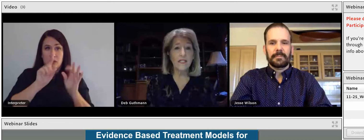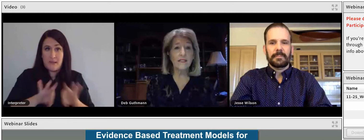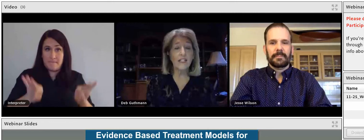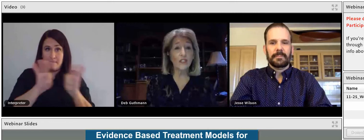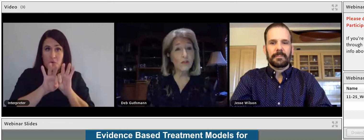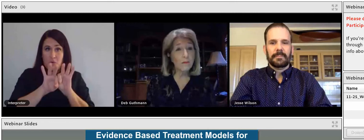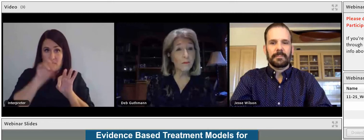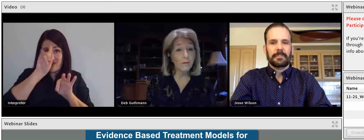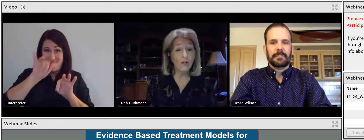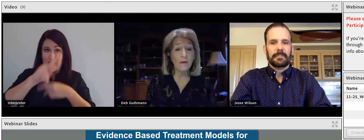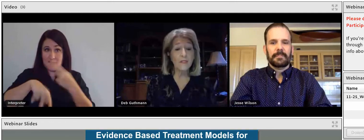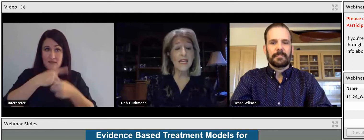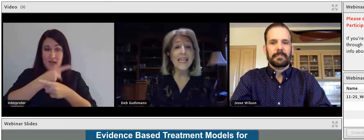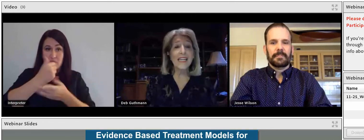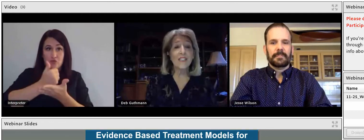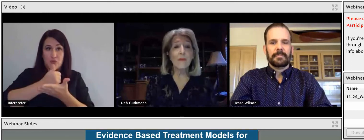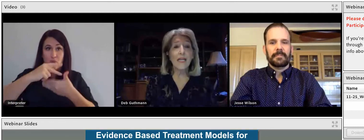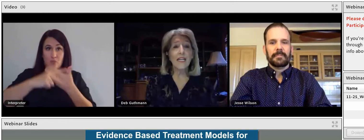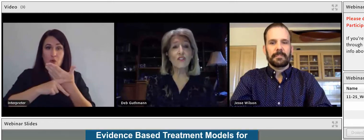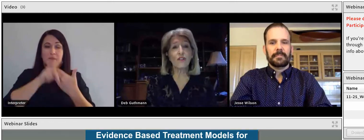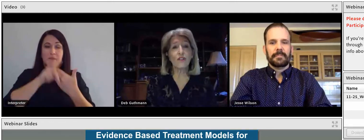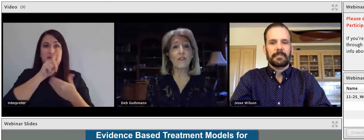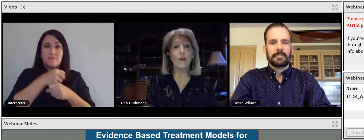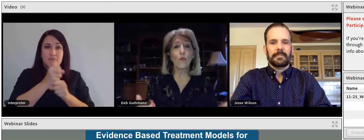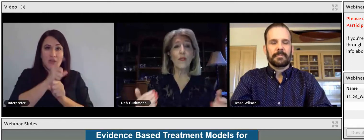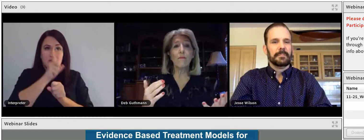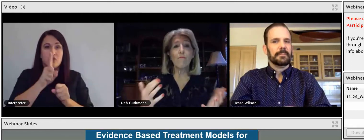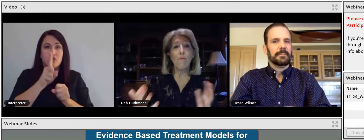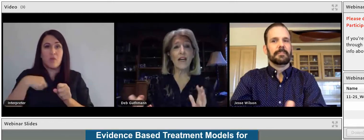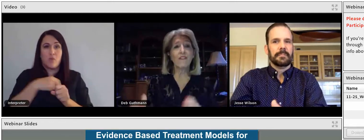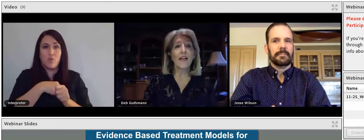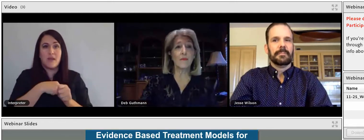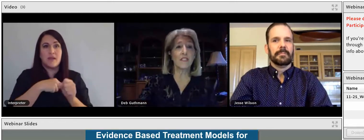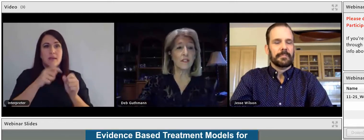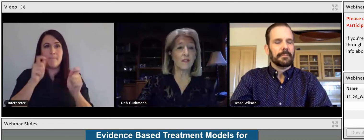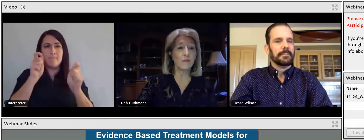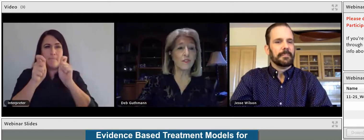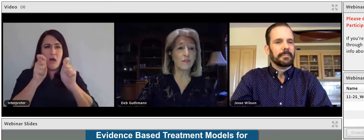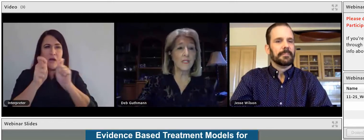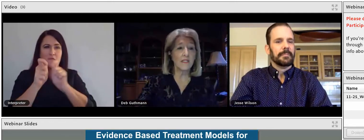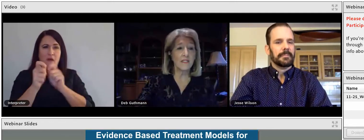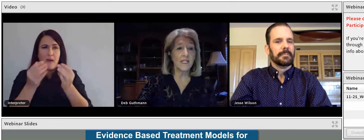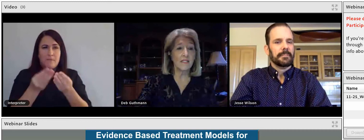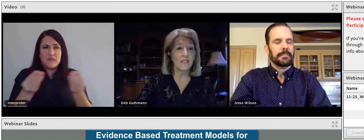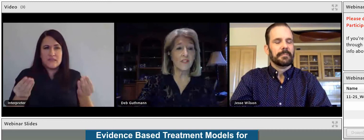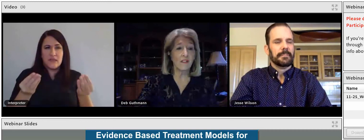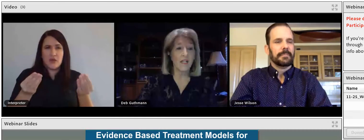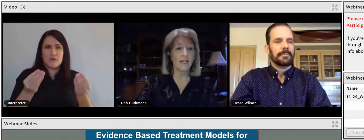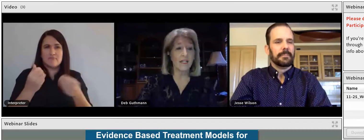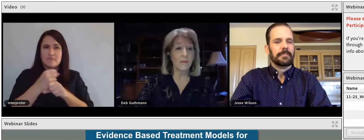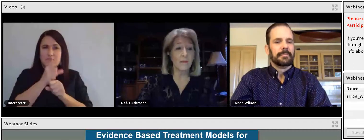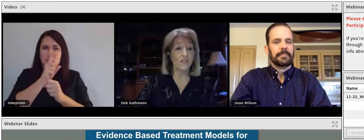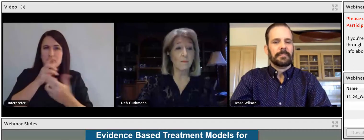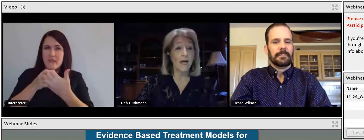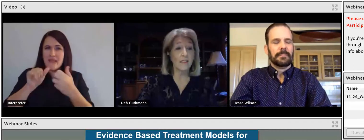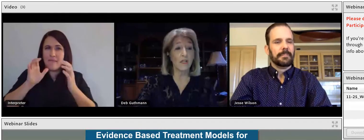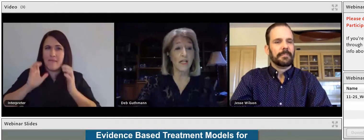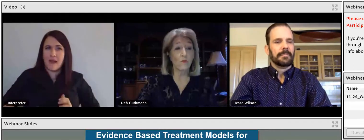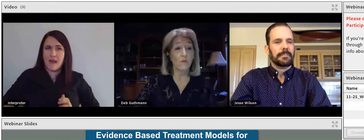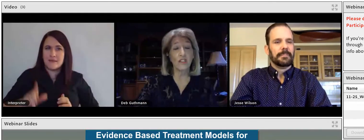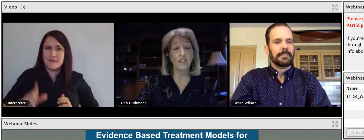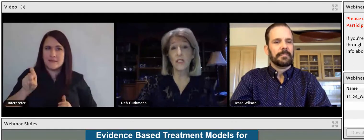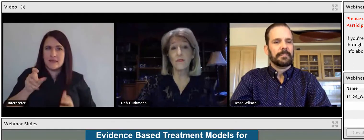important in these kind of treatment programs is making sure that we modify materials to meet the needs of the client as much